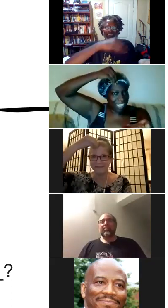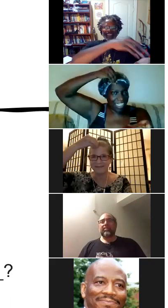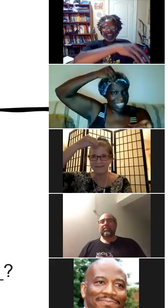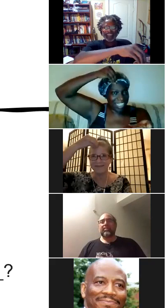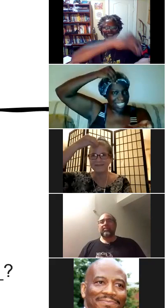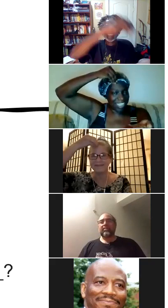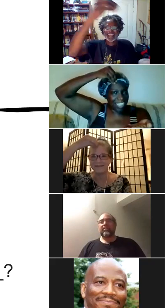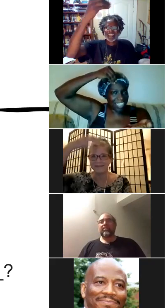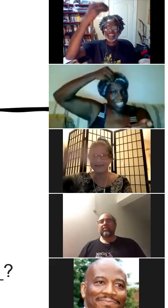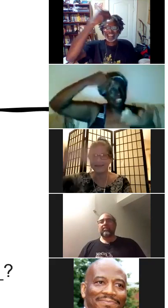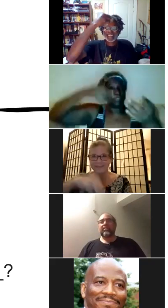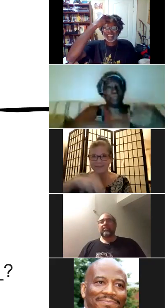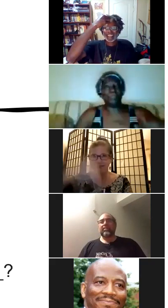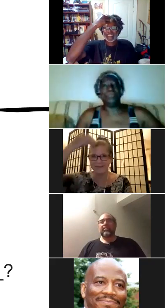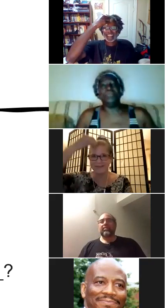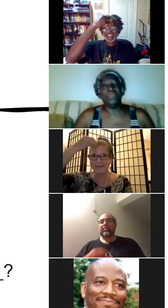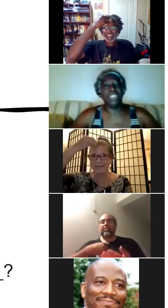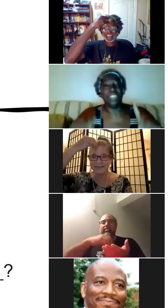Learning. Got it.